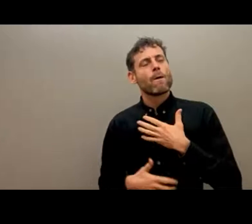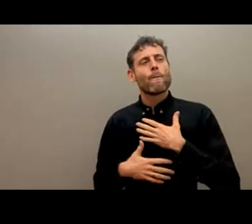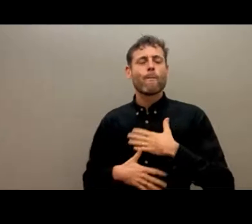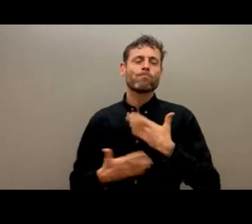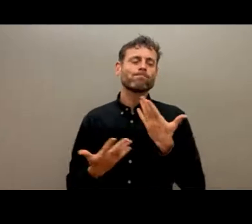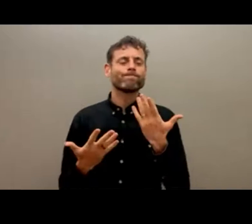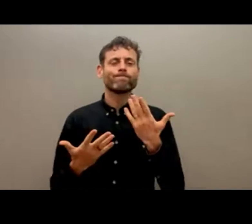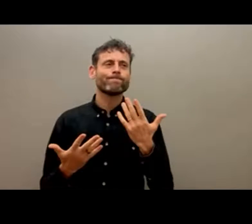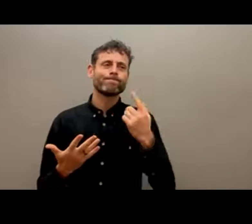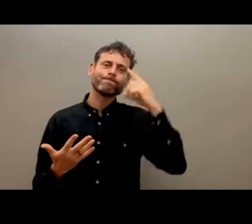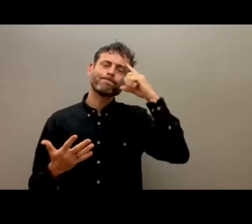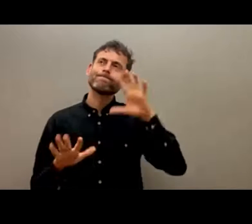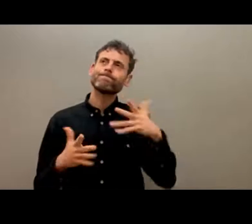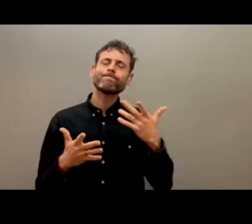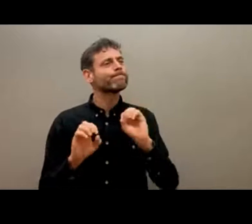Basically,